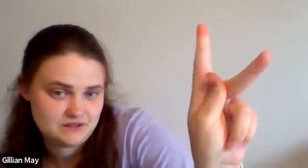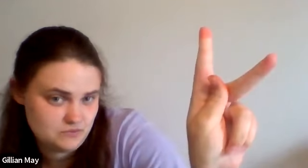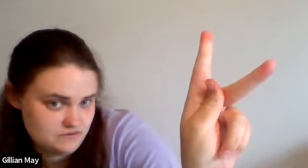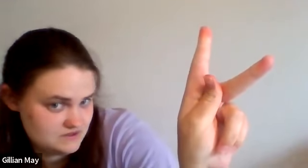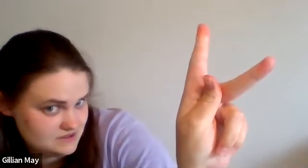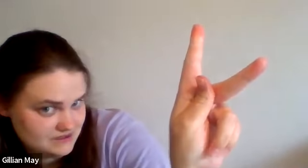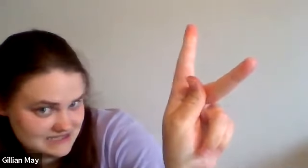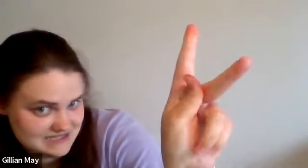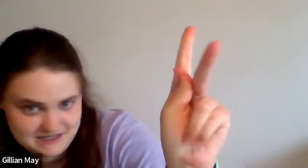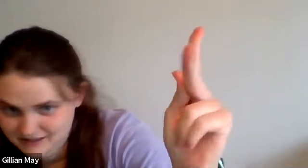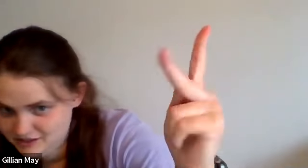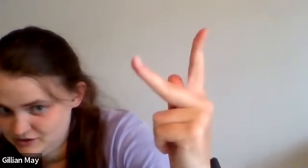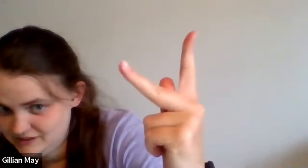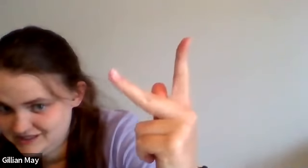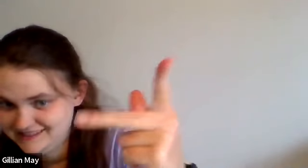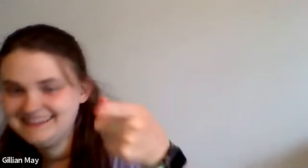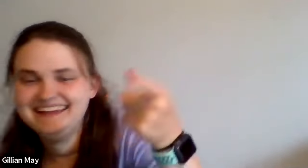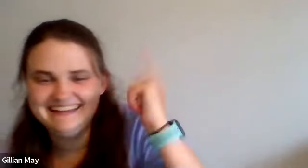Move it so y'all can see it each direction.